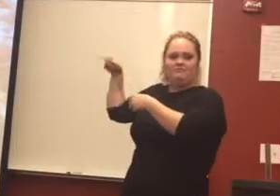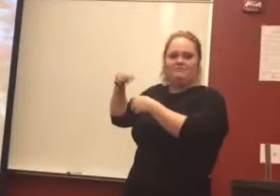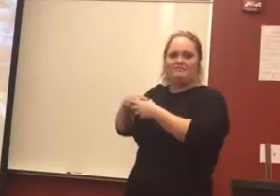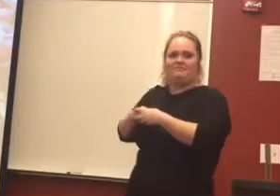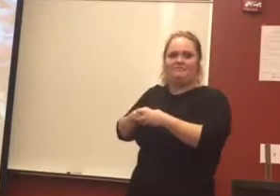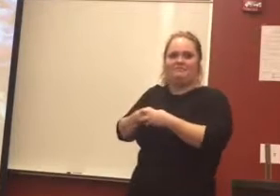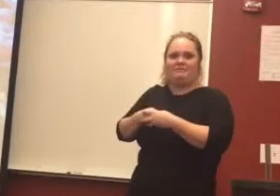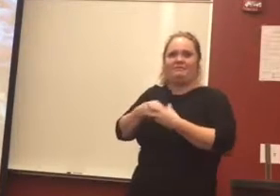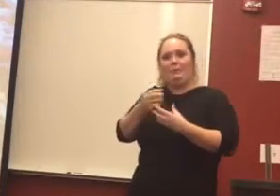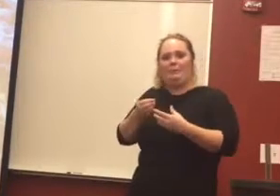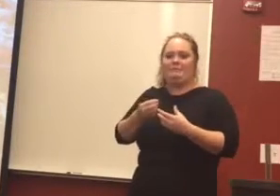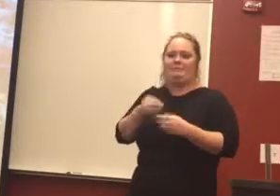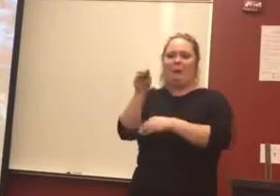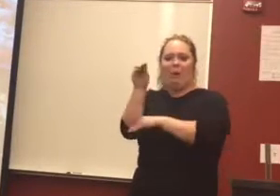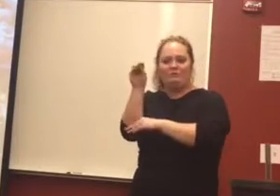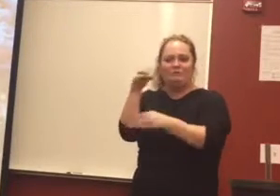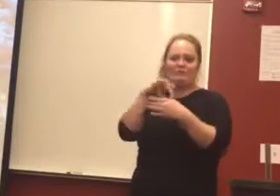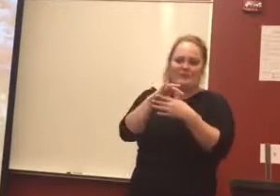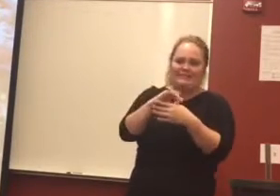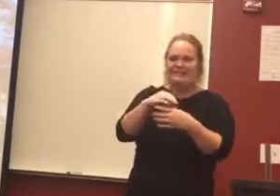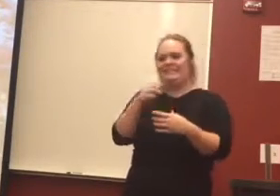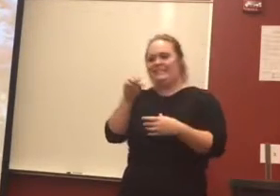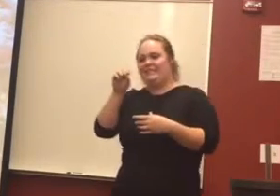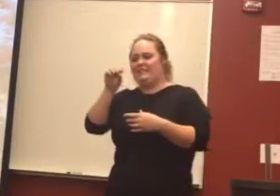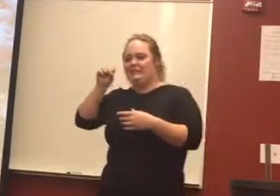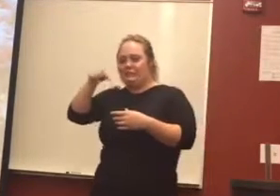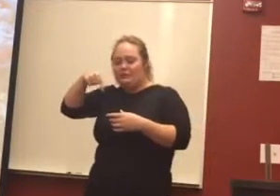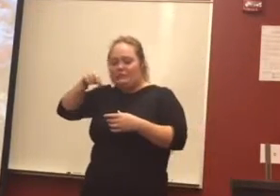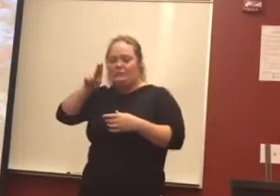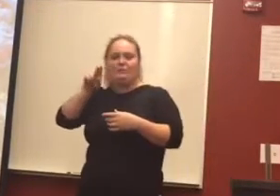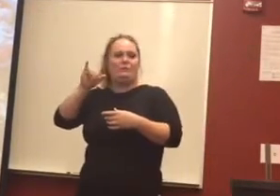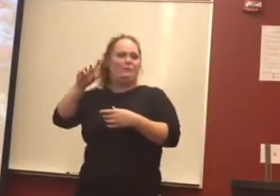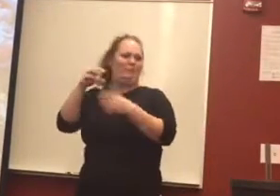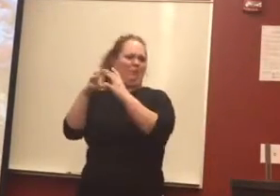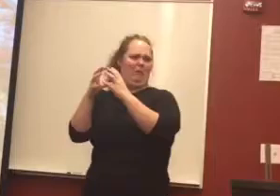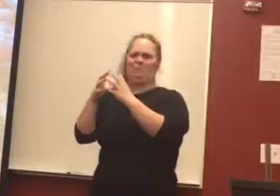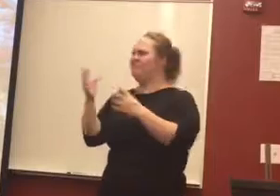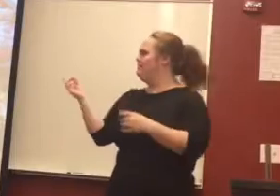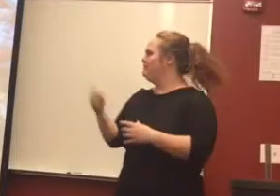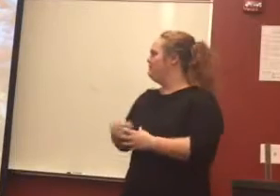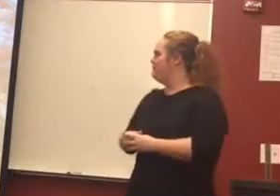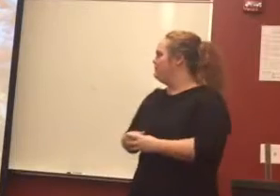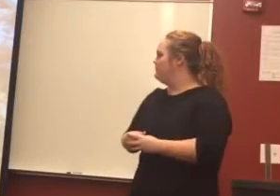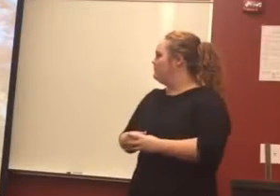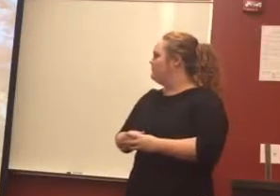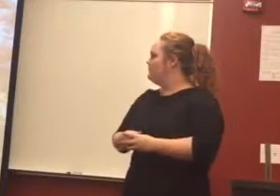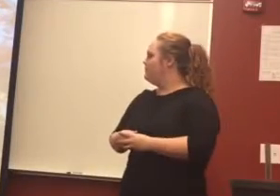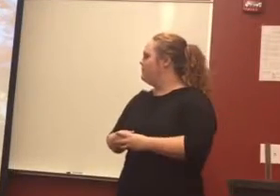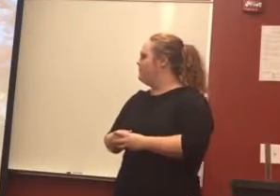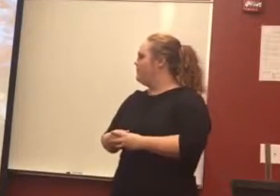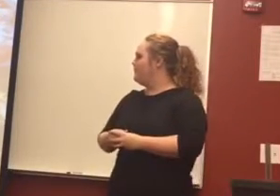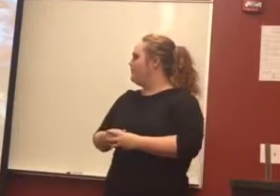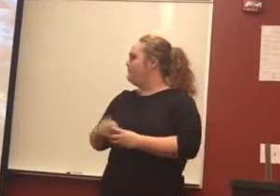this hot plate place. I don't remember like what the American name was for it,